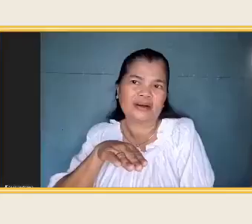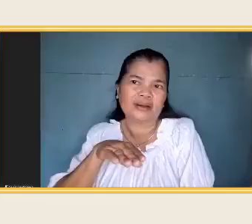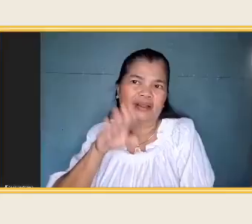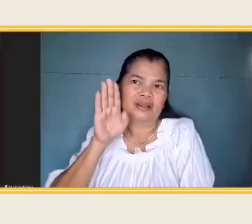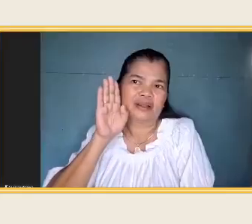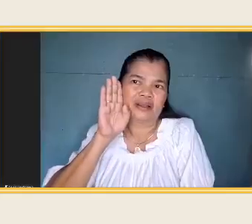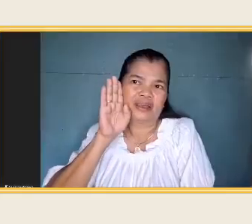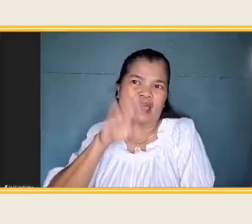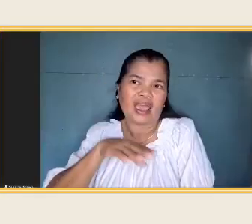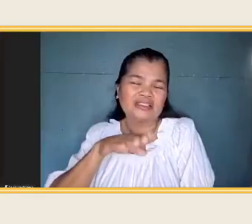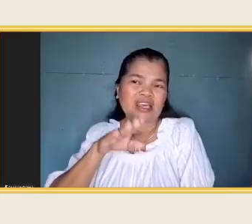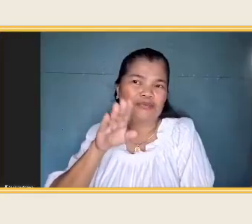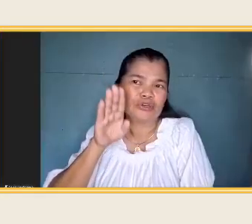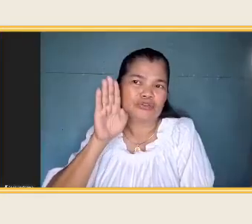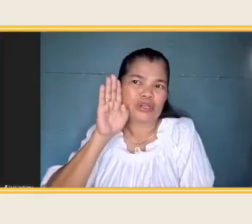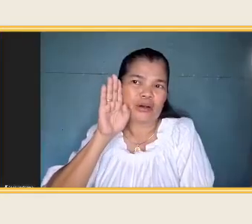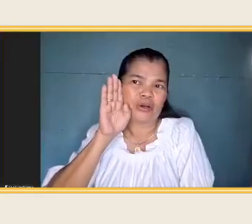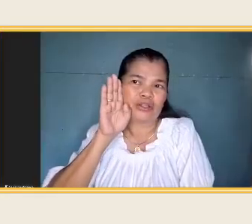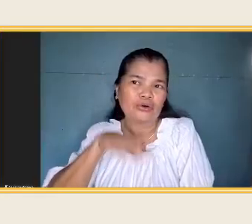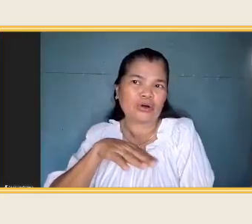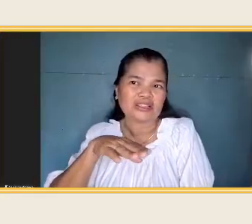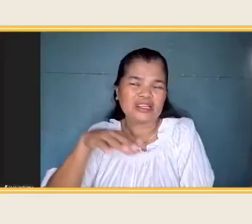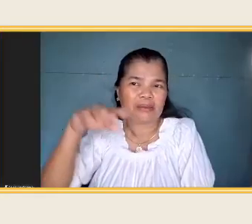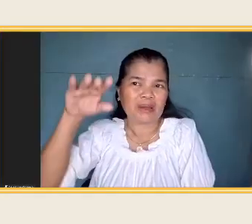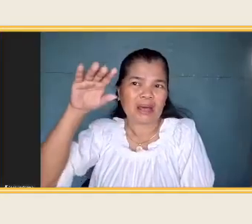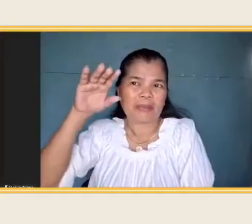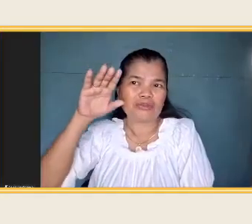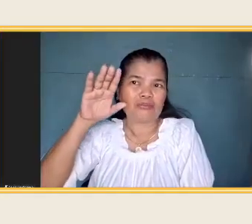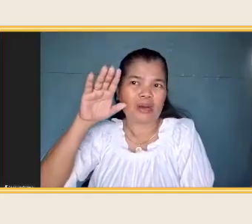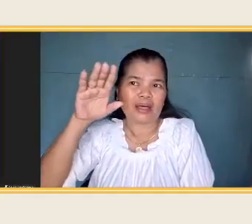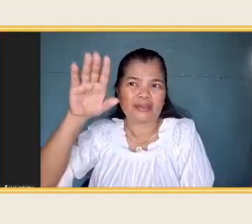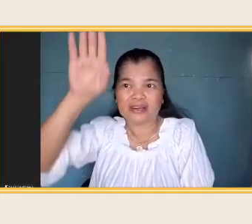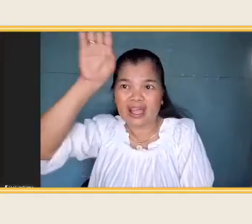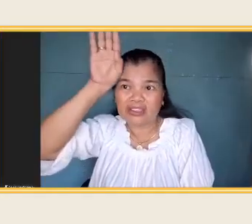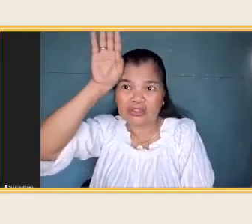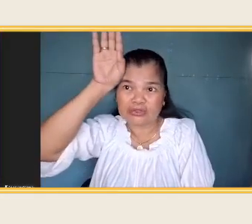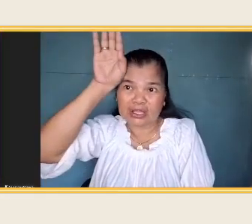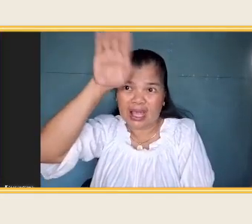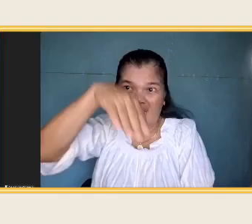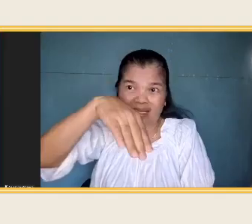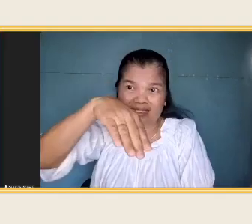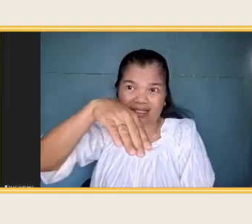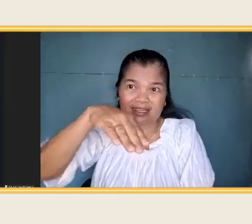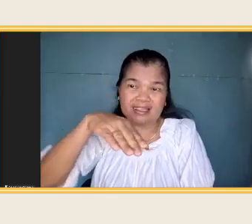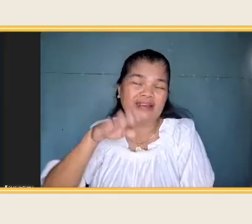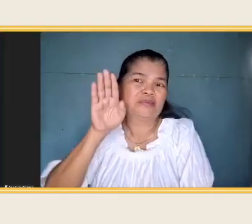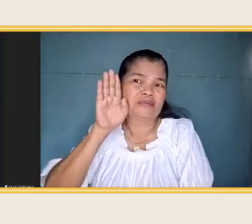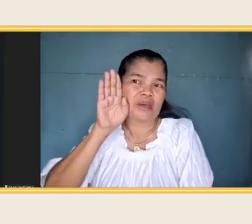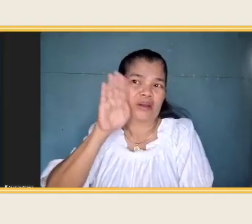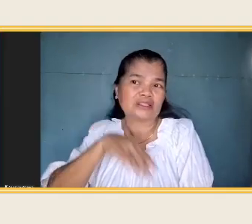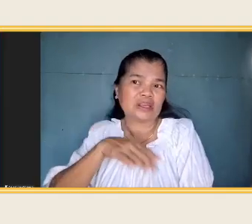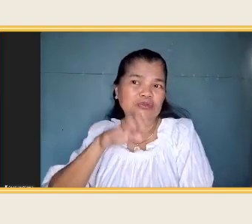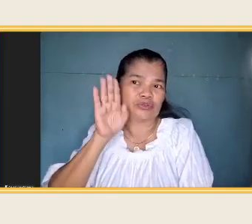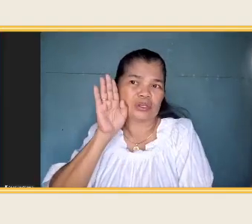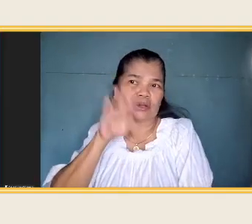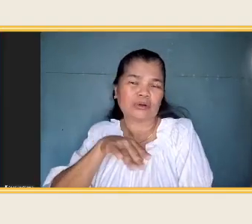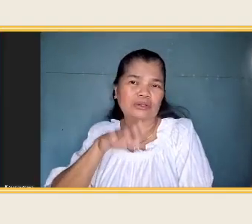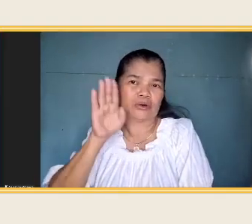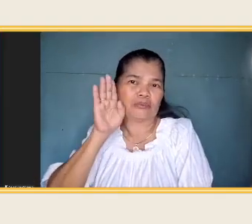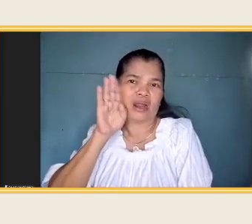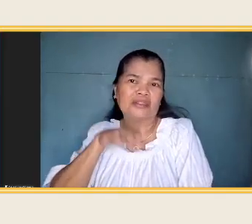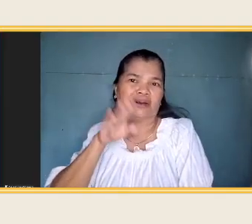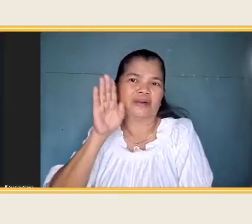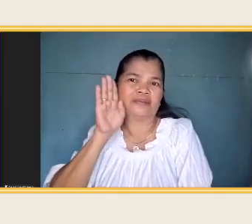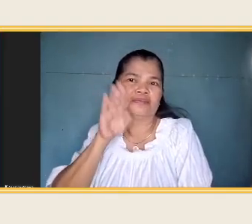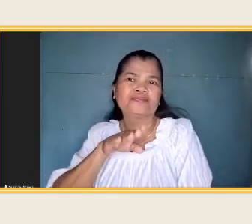Brother. Exception to the rule ito. Kasi di ba dapat yung brother dan dito sa taas. Pero exception to the rule